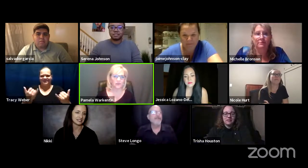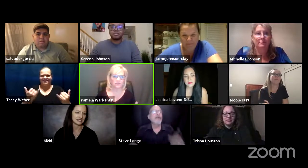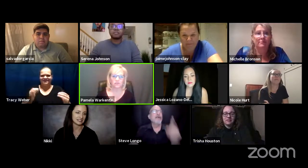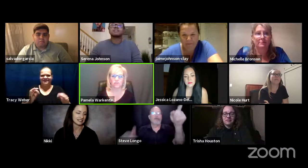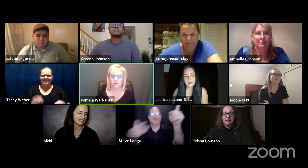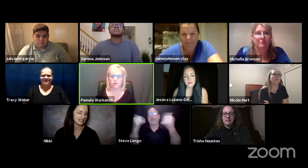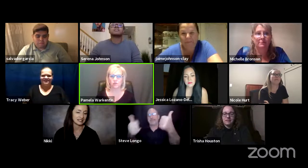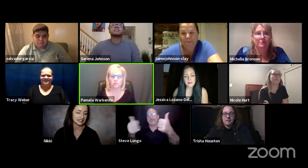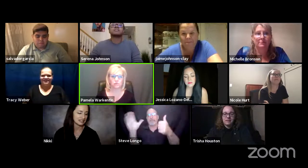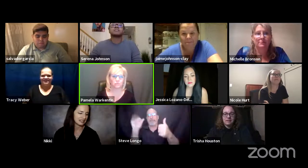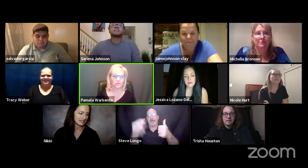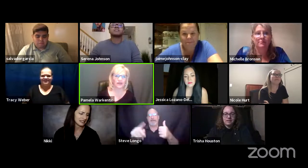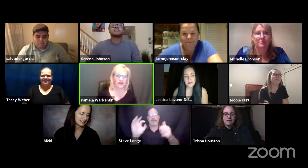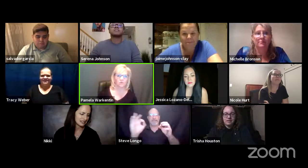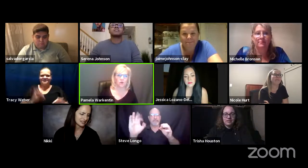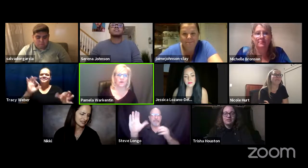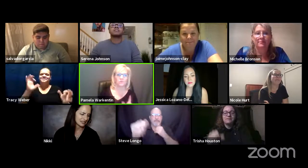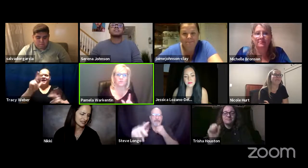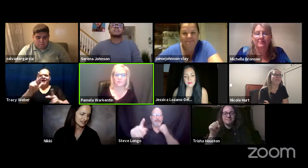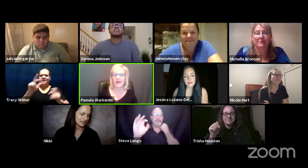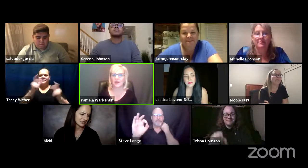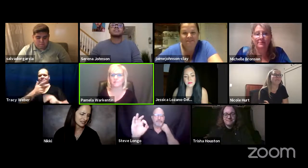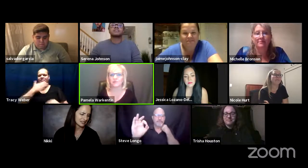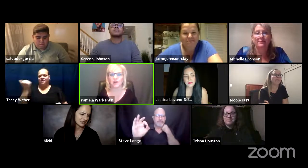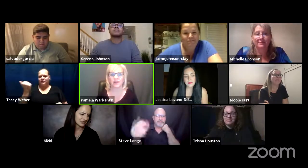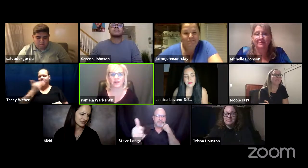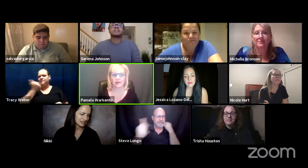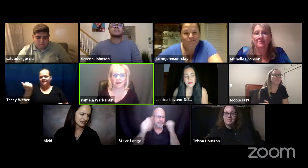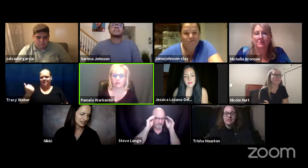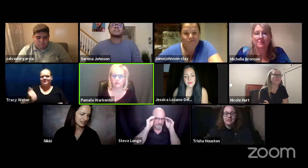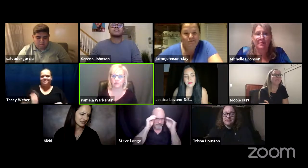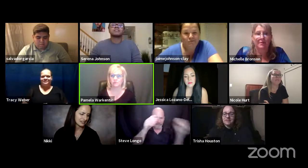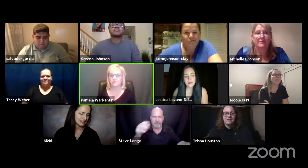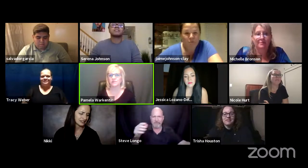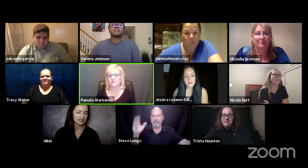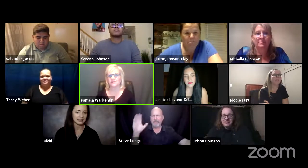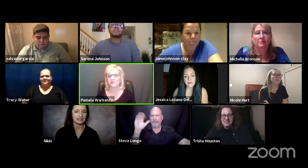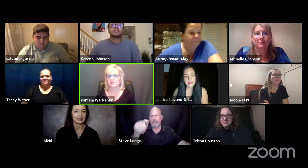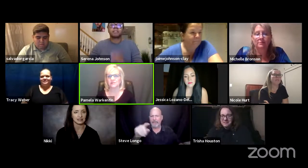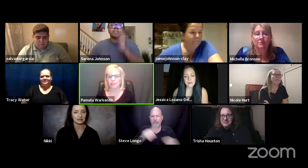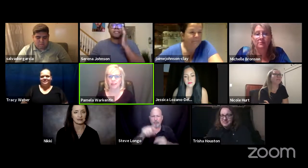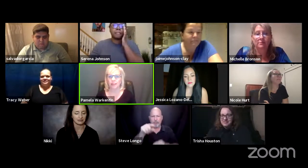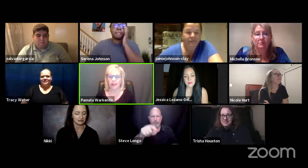It's showing on YouTube right now. Okay, we're back up and running on YouTube.